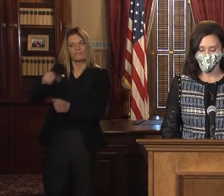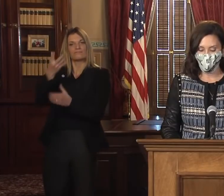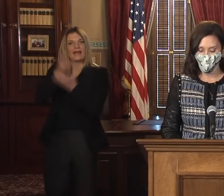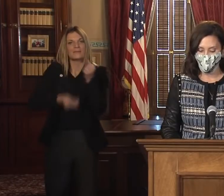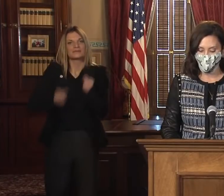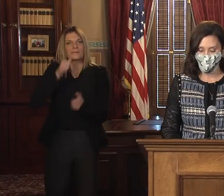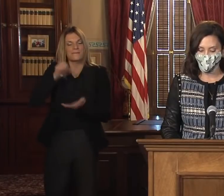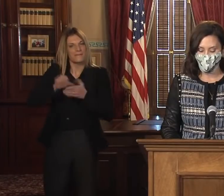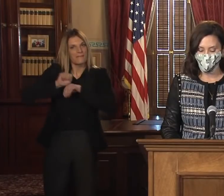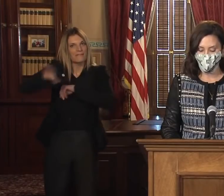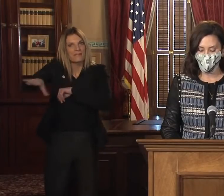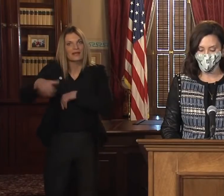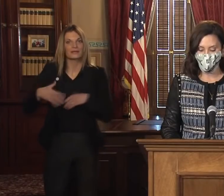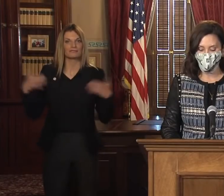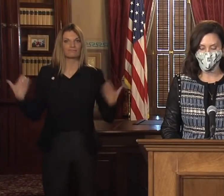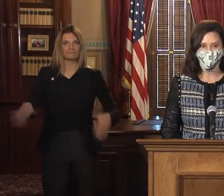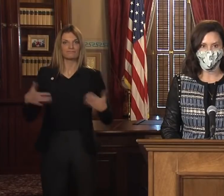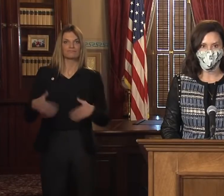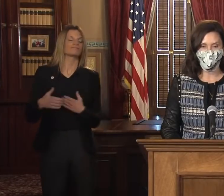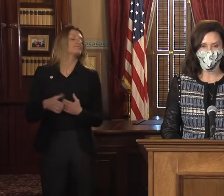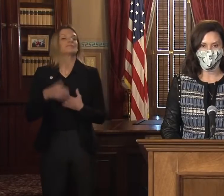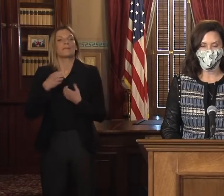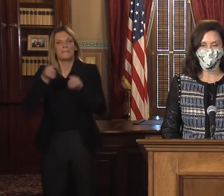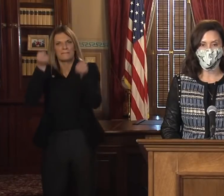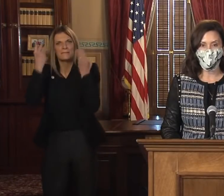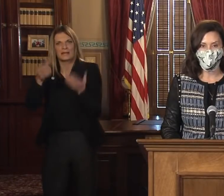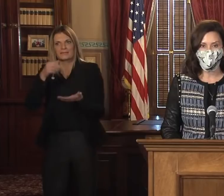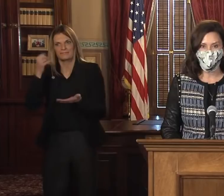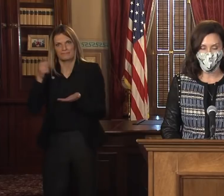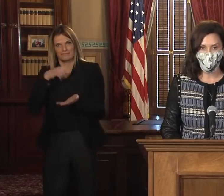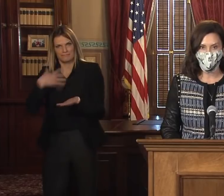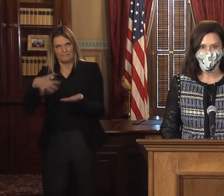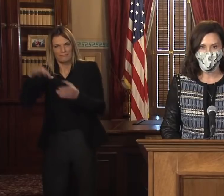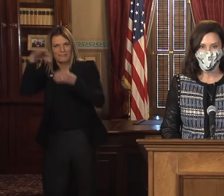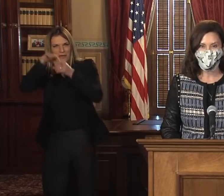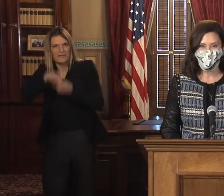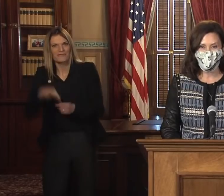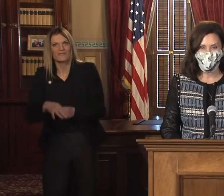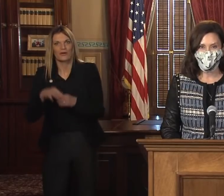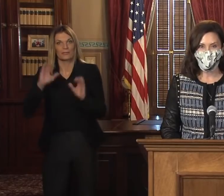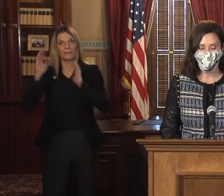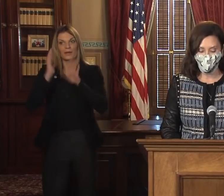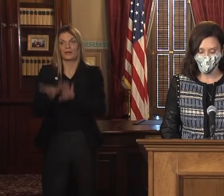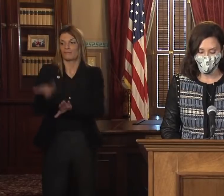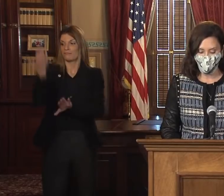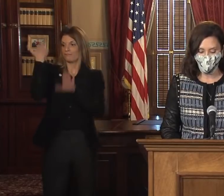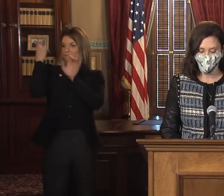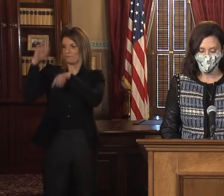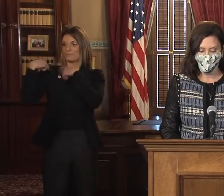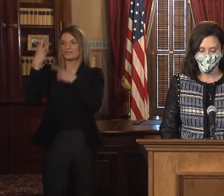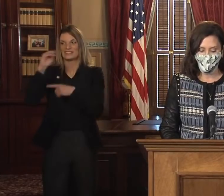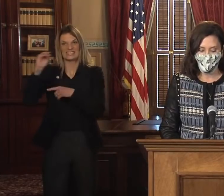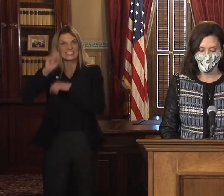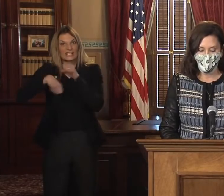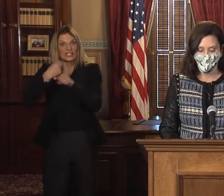71% of our voting age population cast a ballot, and that's the largest number in 60 years.